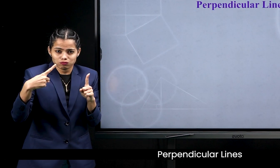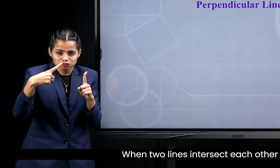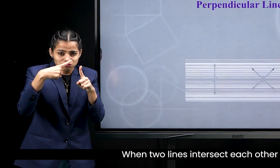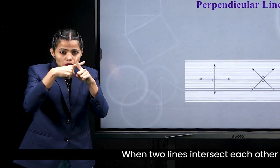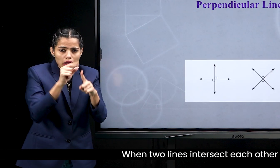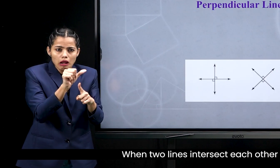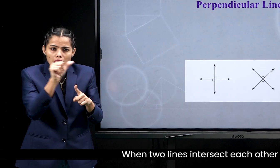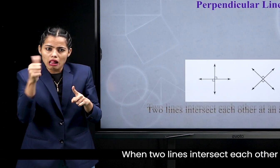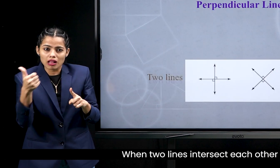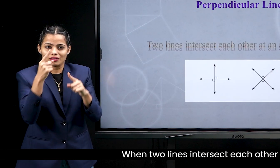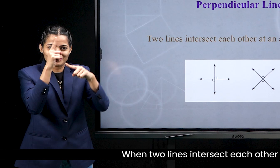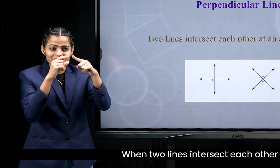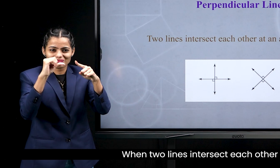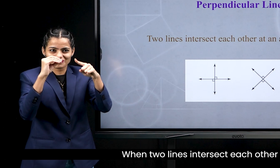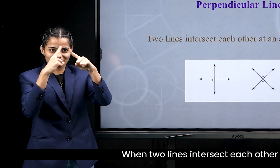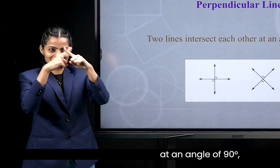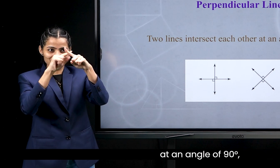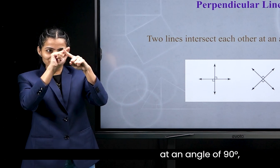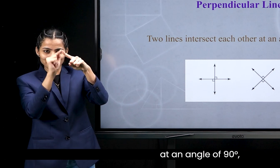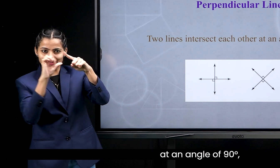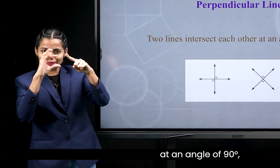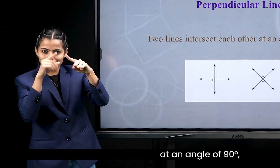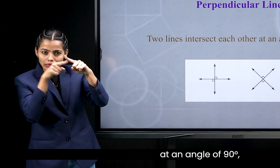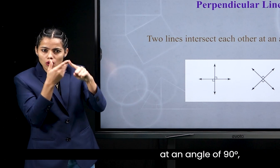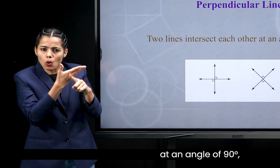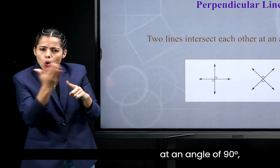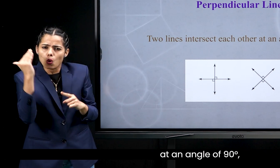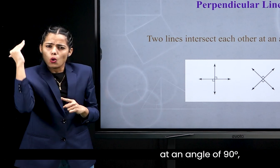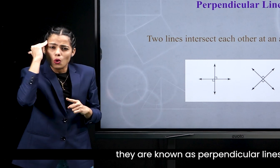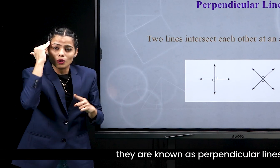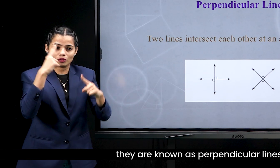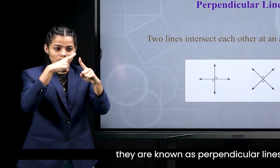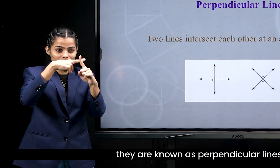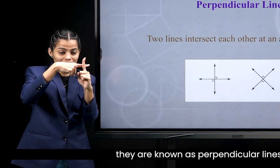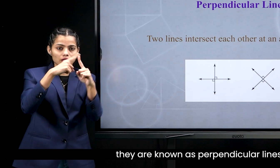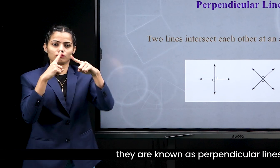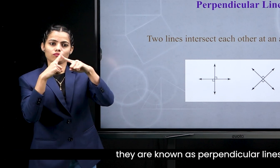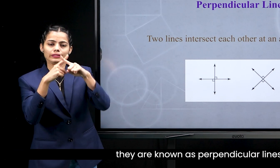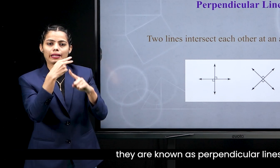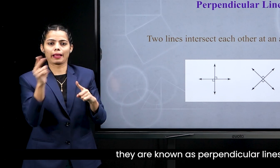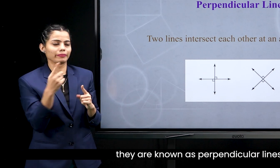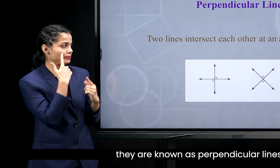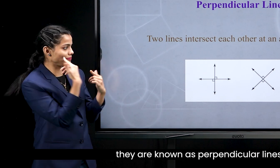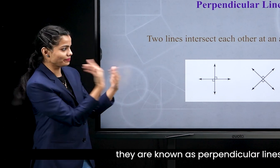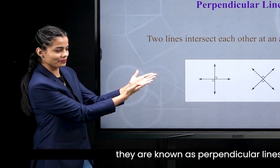When two lines intersect each other at an angle of 90 degree, they are known as perpendicular lines.